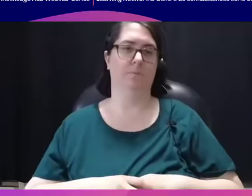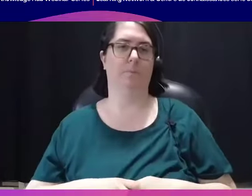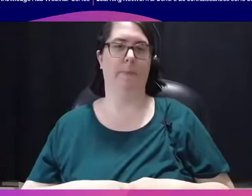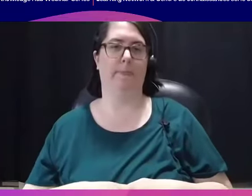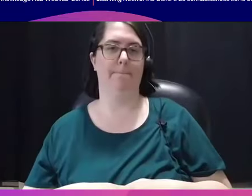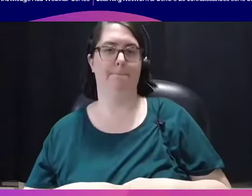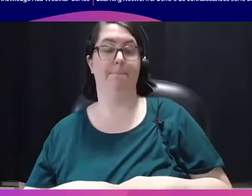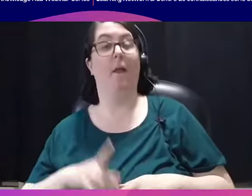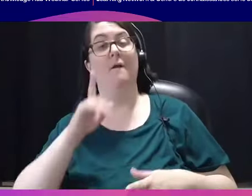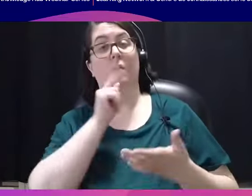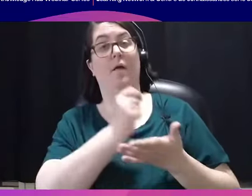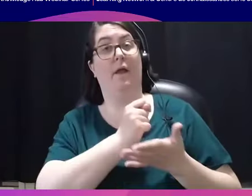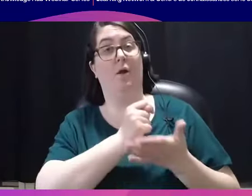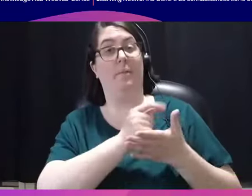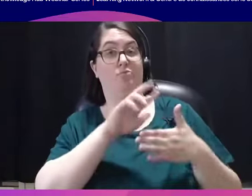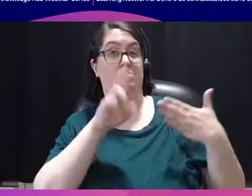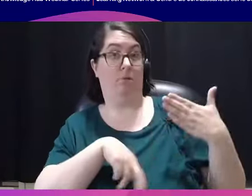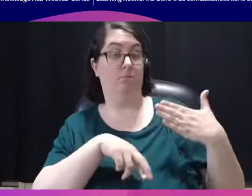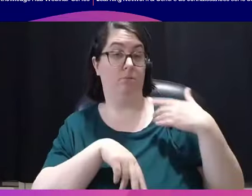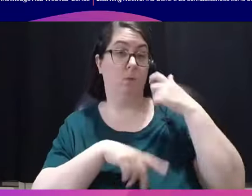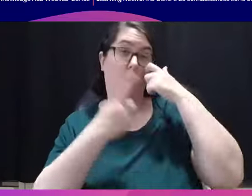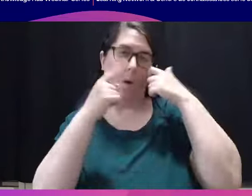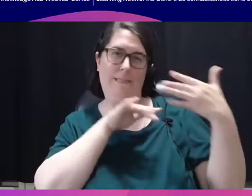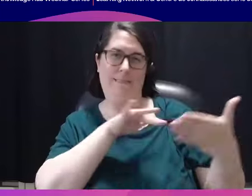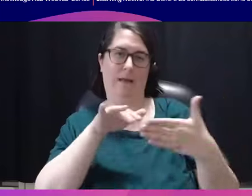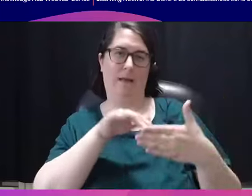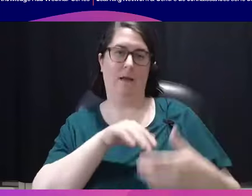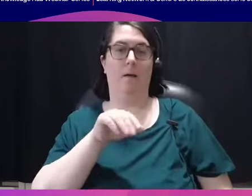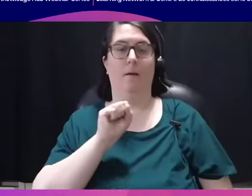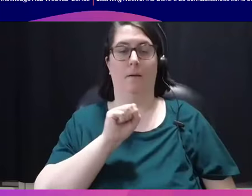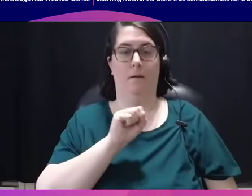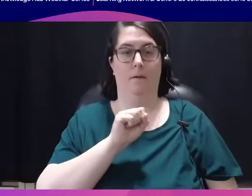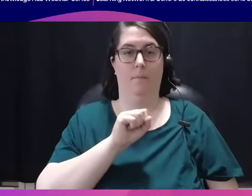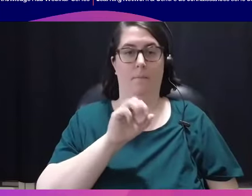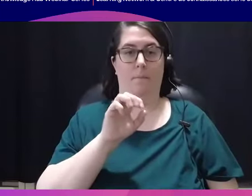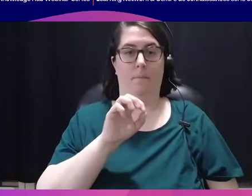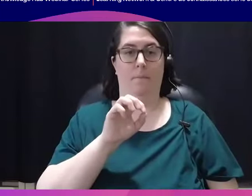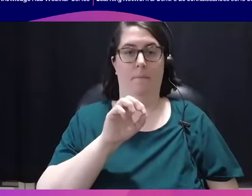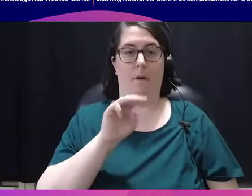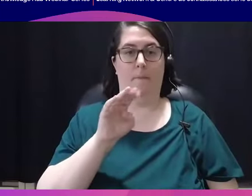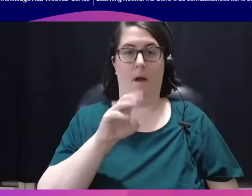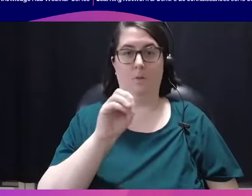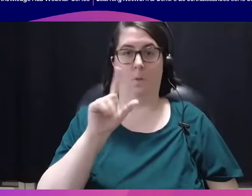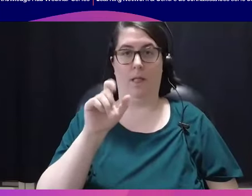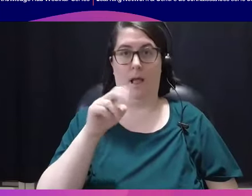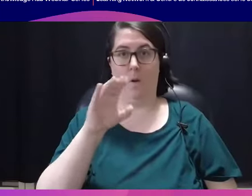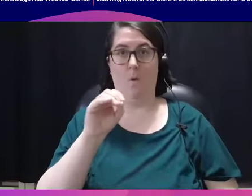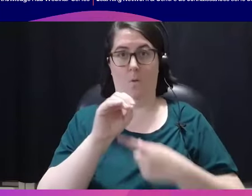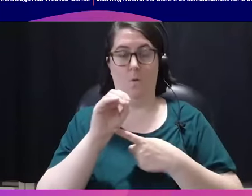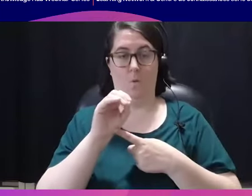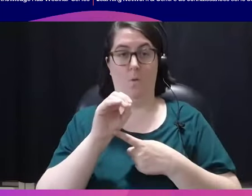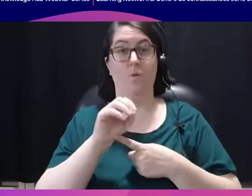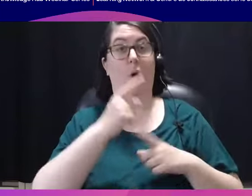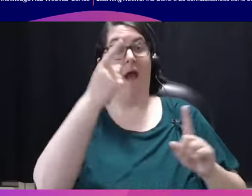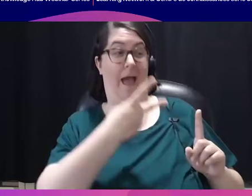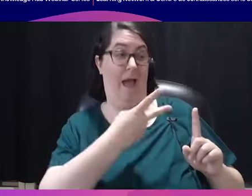In terms of therapeutic outcomes, one study by Moskalenko and colleagues found that while half of incels do